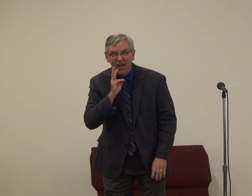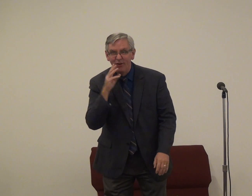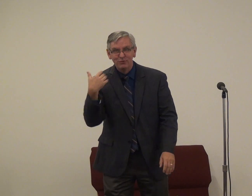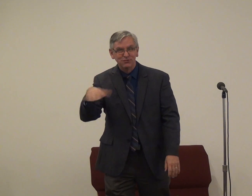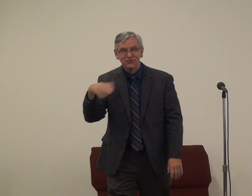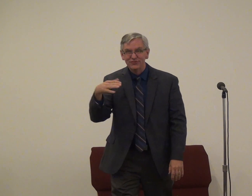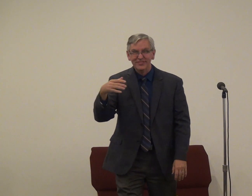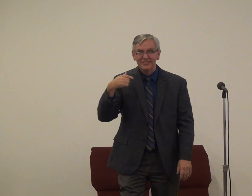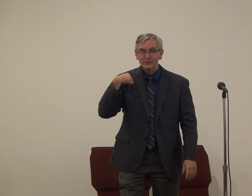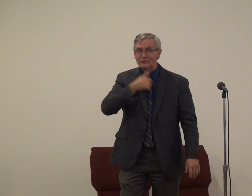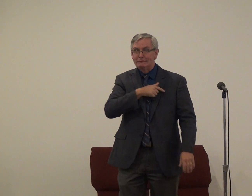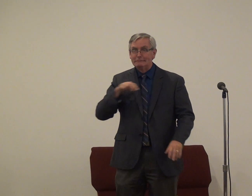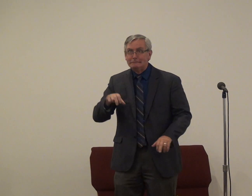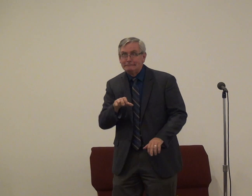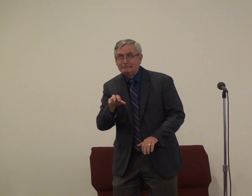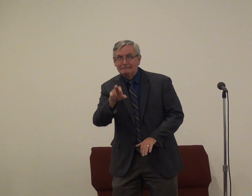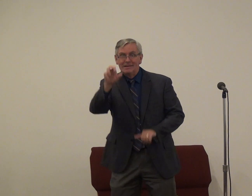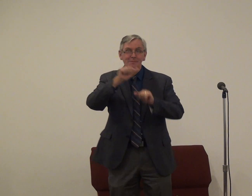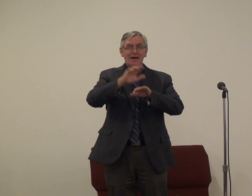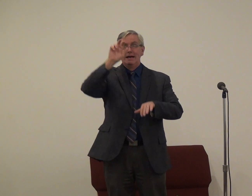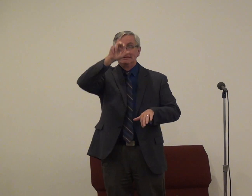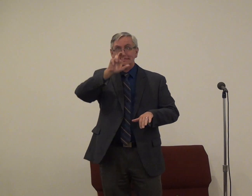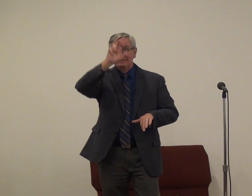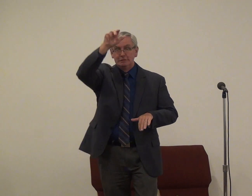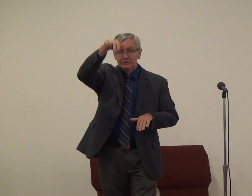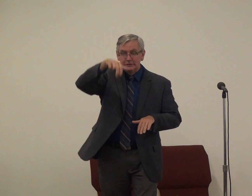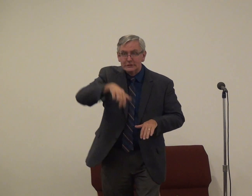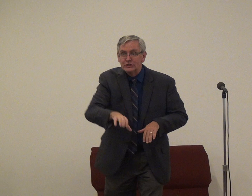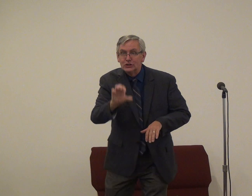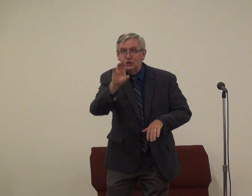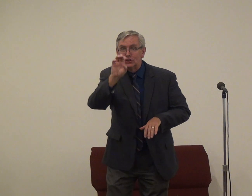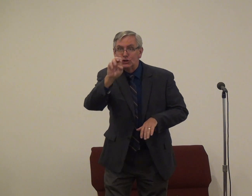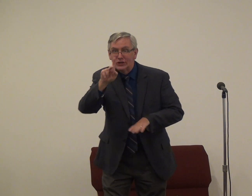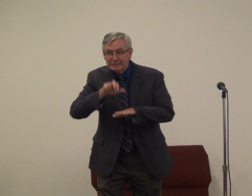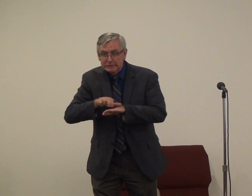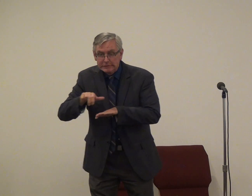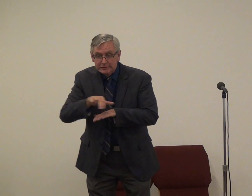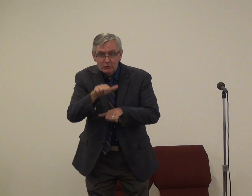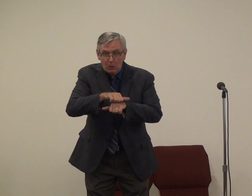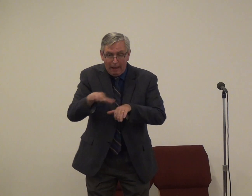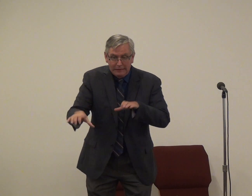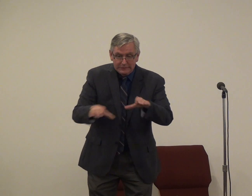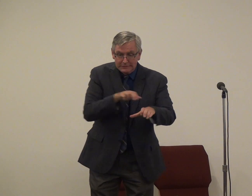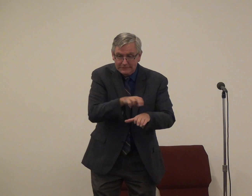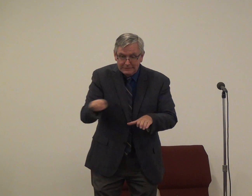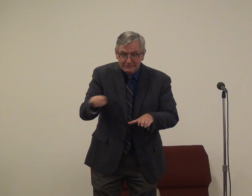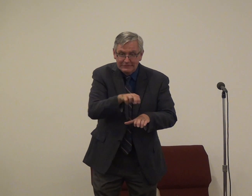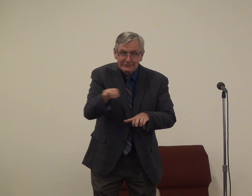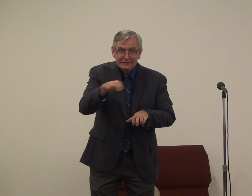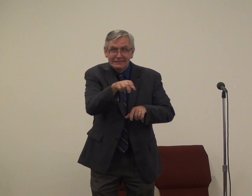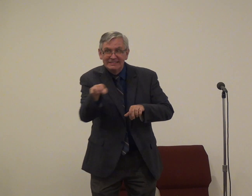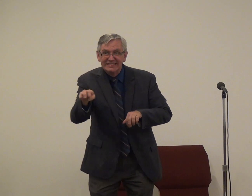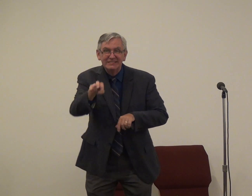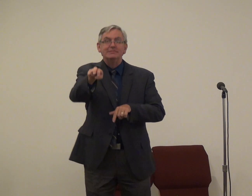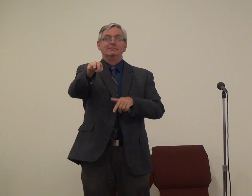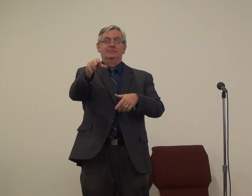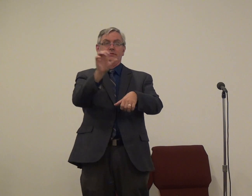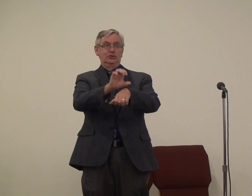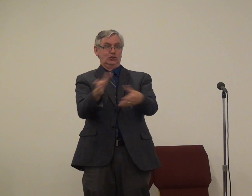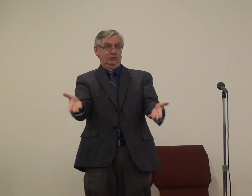with no electricity, no running water. We went over hills and down paths across streams and tiptoed over